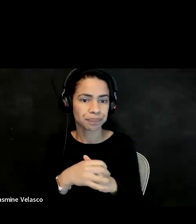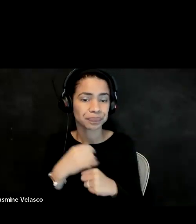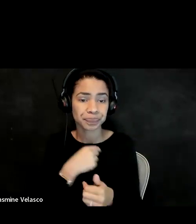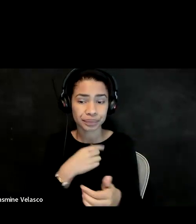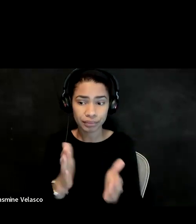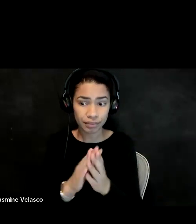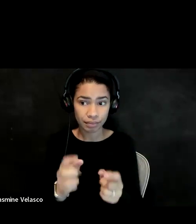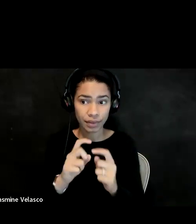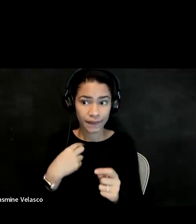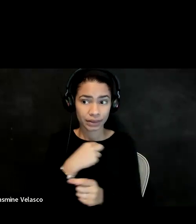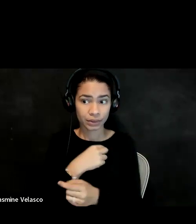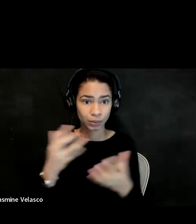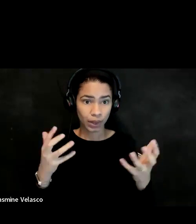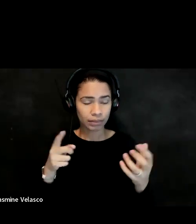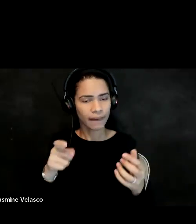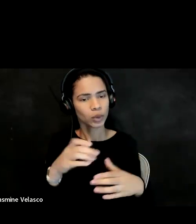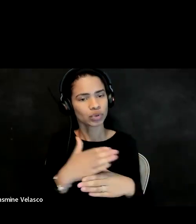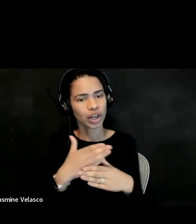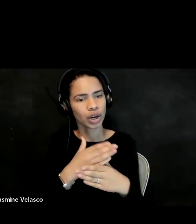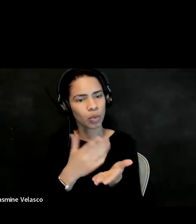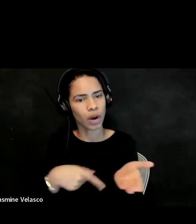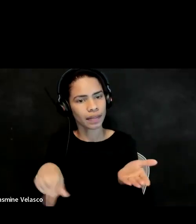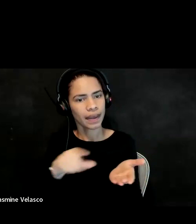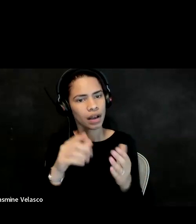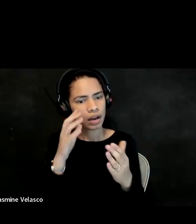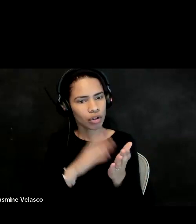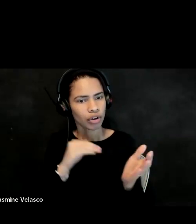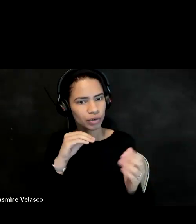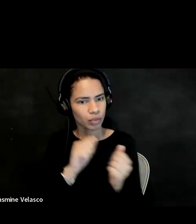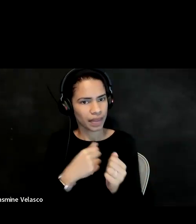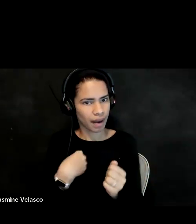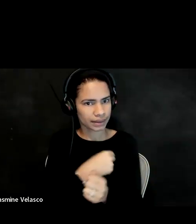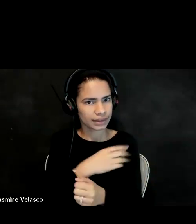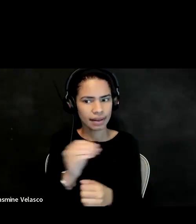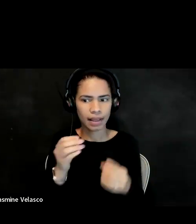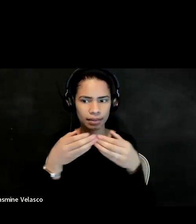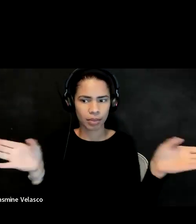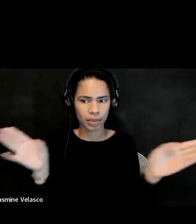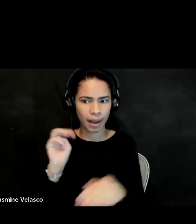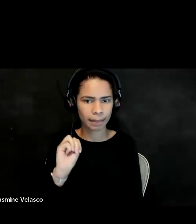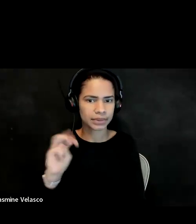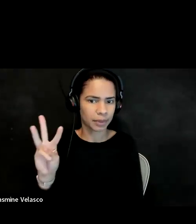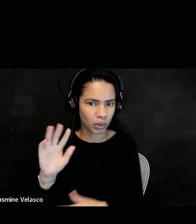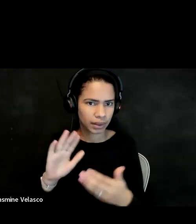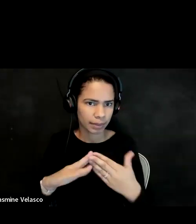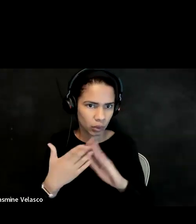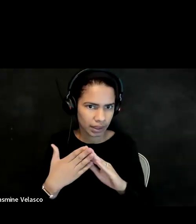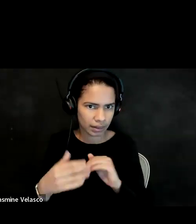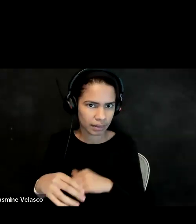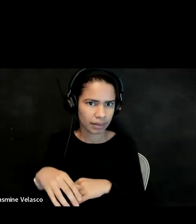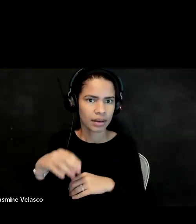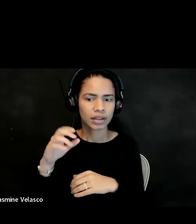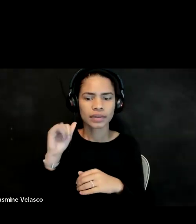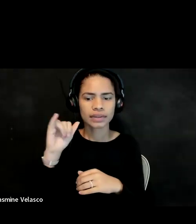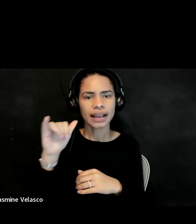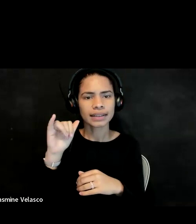of in return is that they just share what they learn with us and the broader UW community. And this has ranged from video projects, 3D